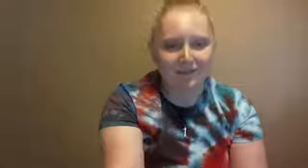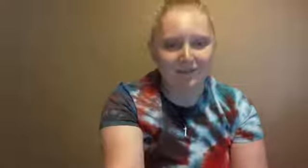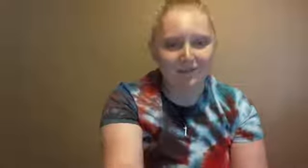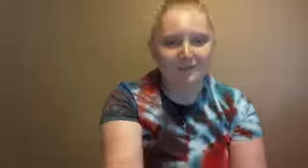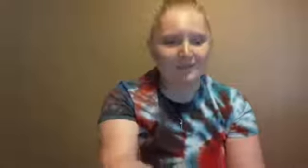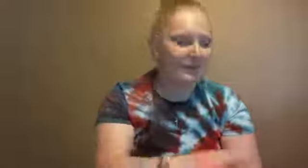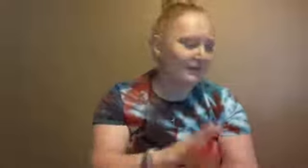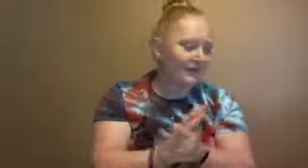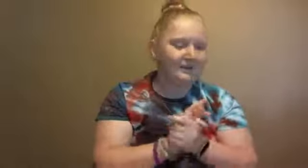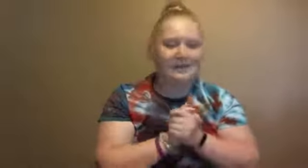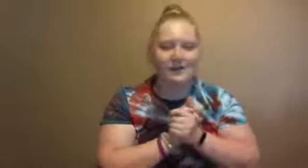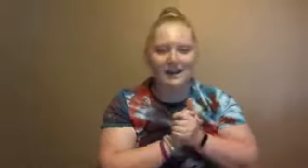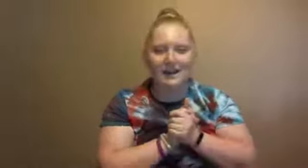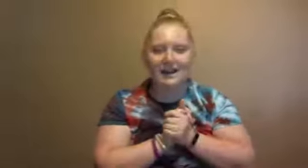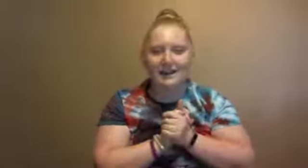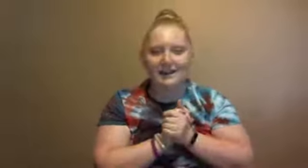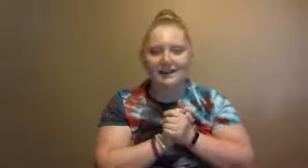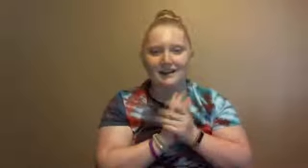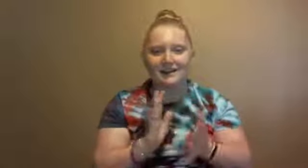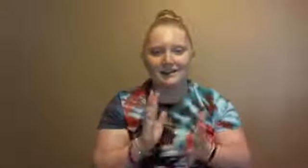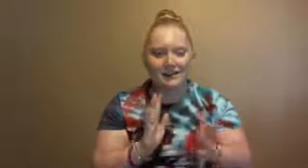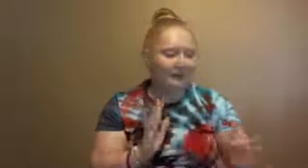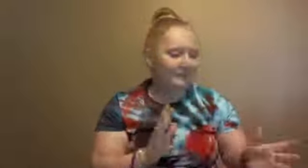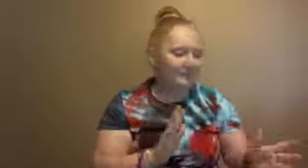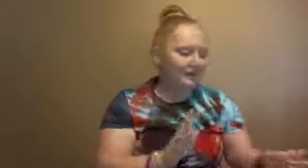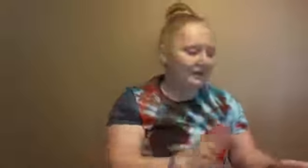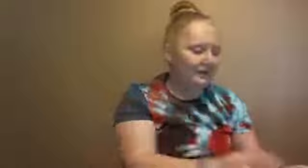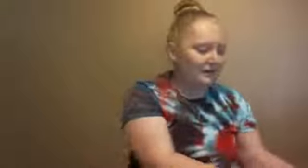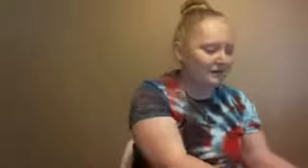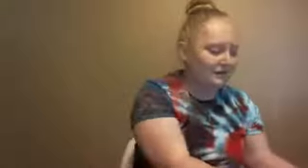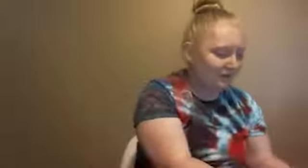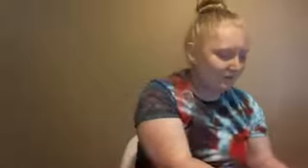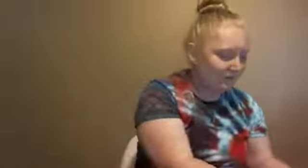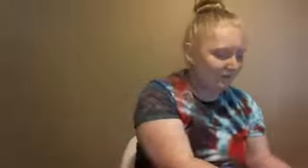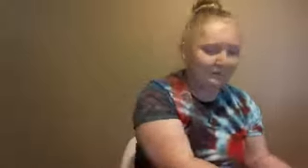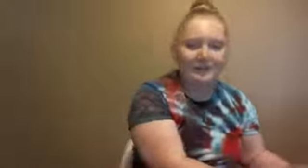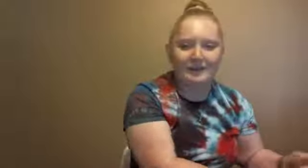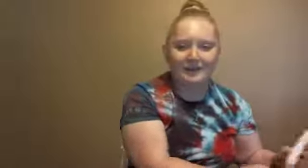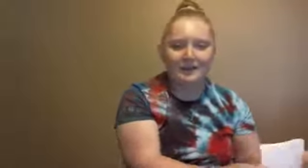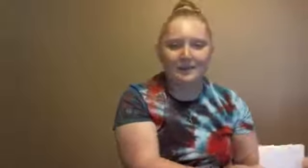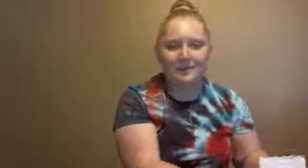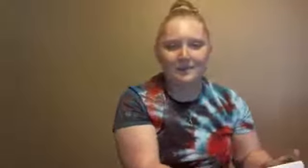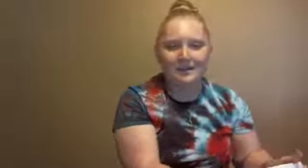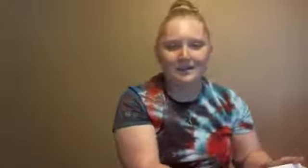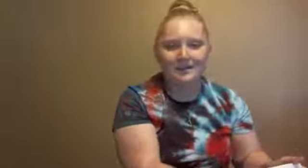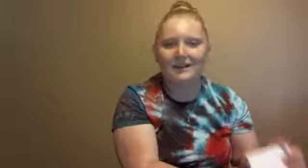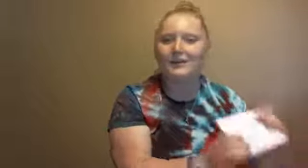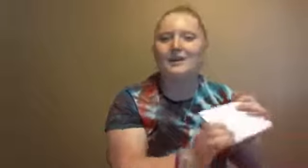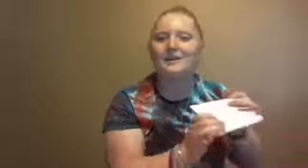So let's go ahead and get started. So let's start with the basics of what you will